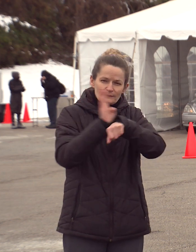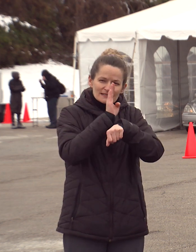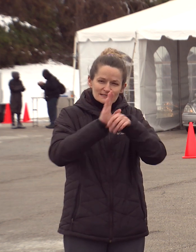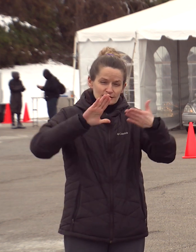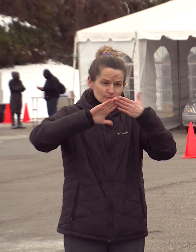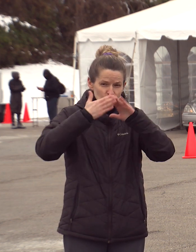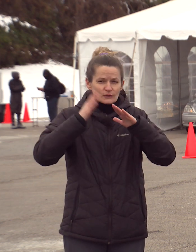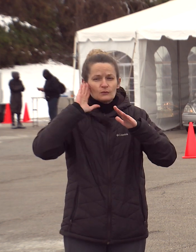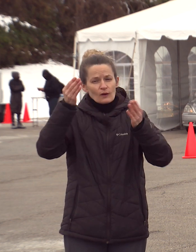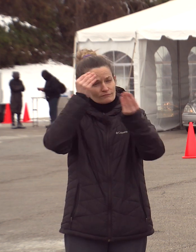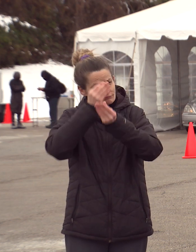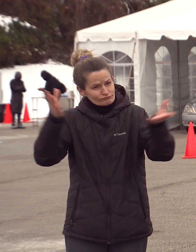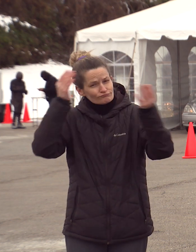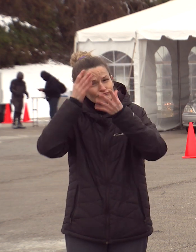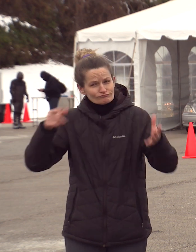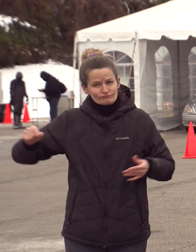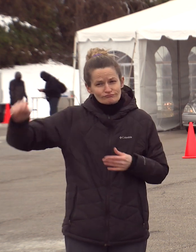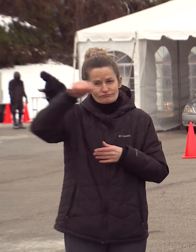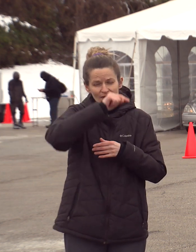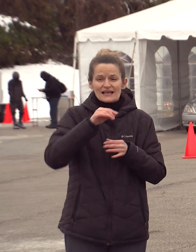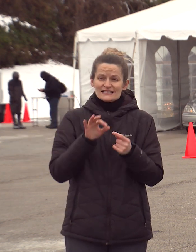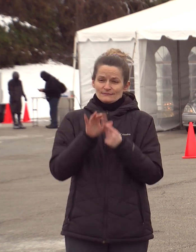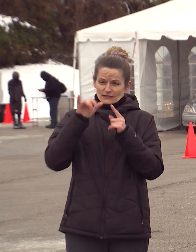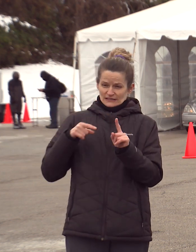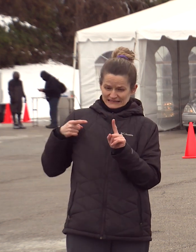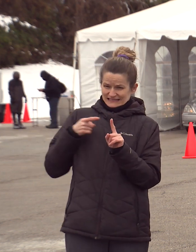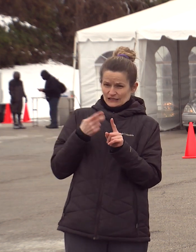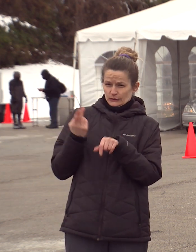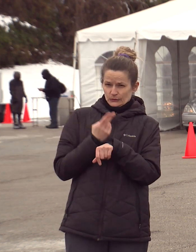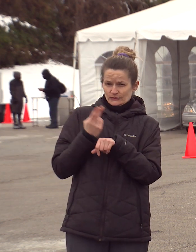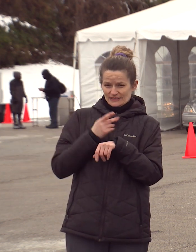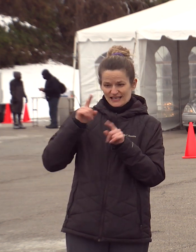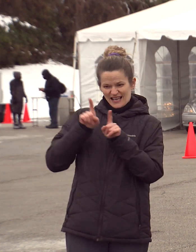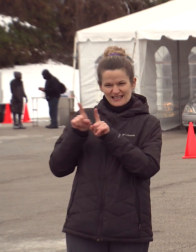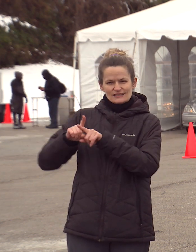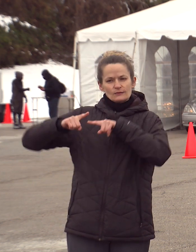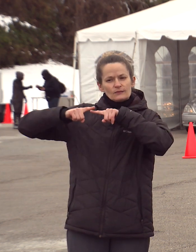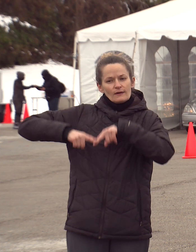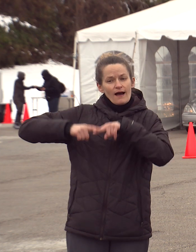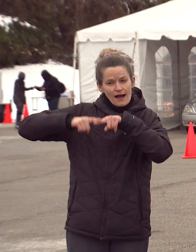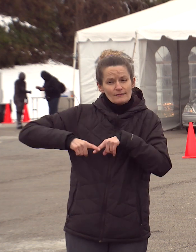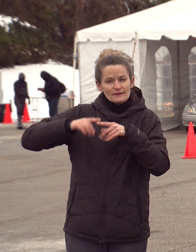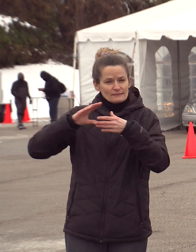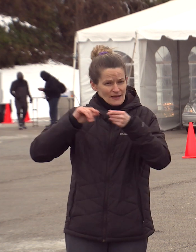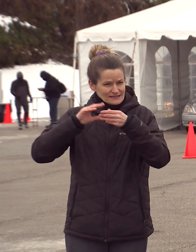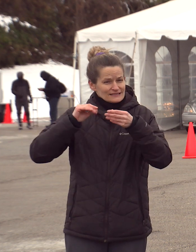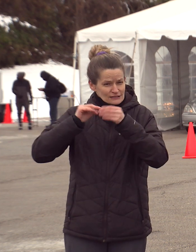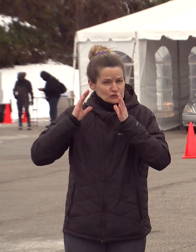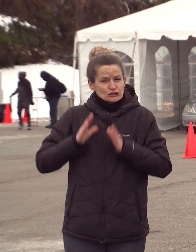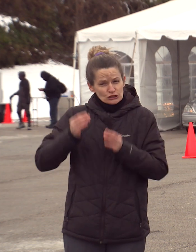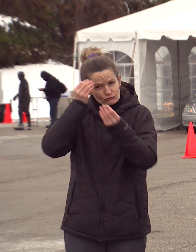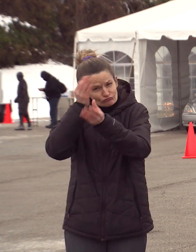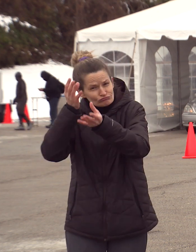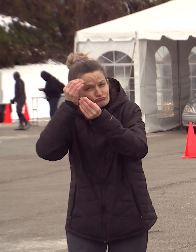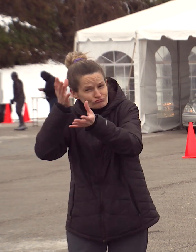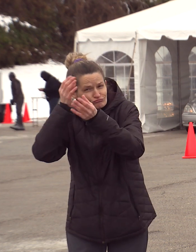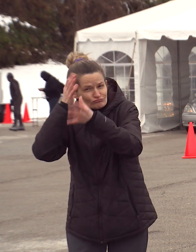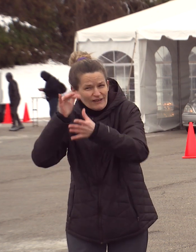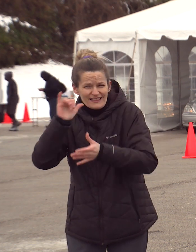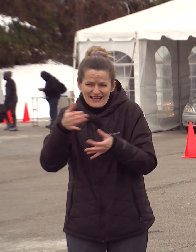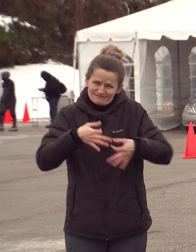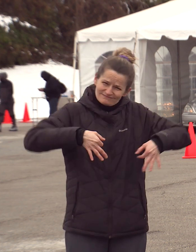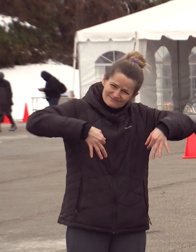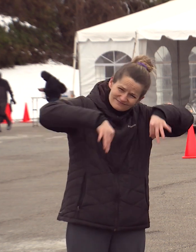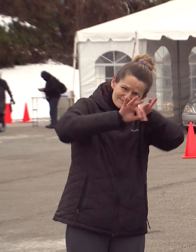especially through credible messengers, continues to be a central component of our strategy to battle